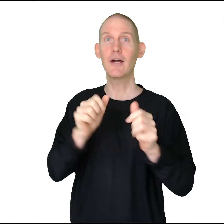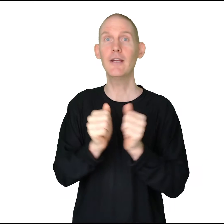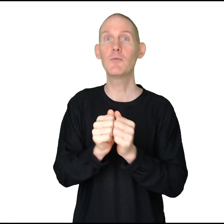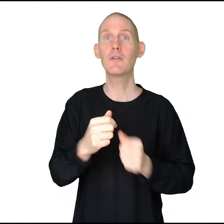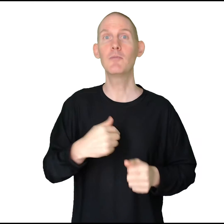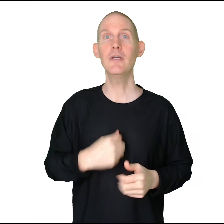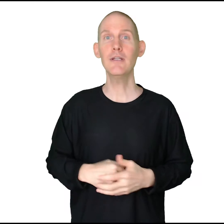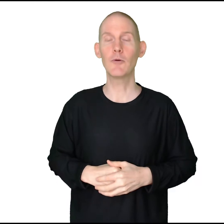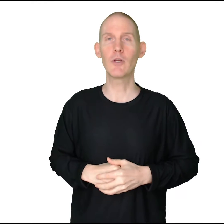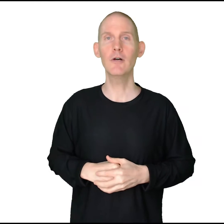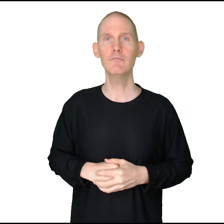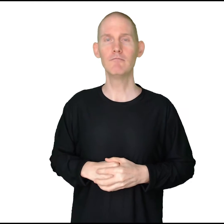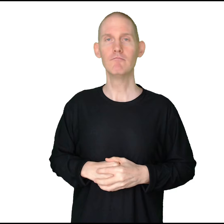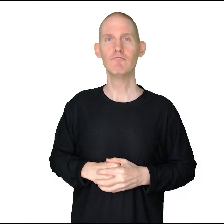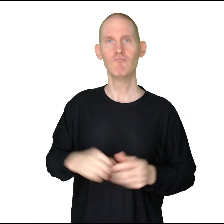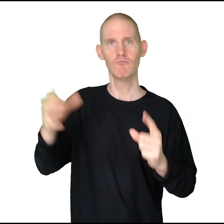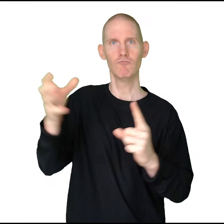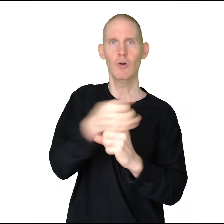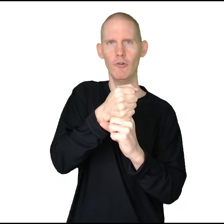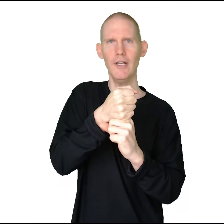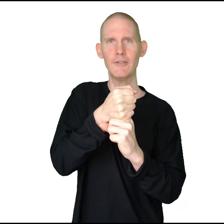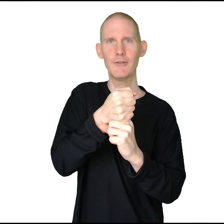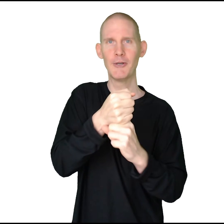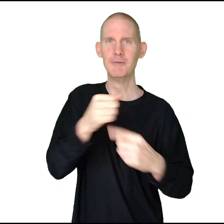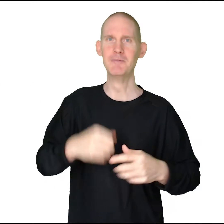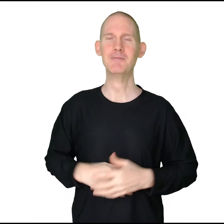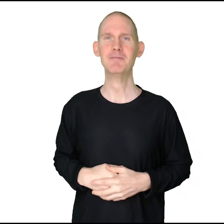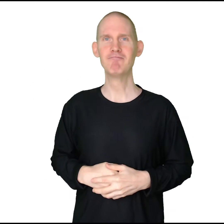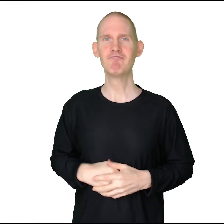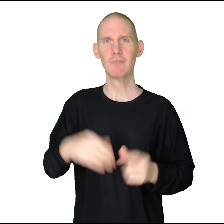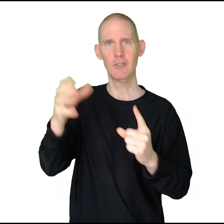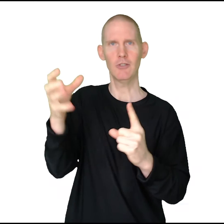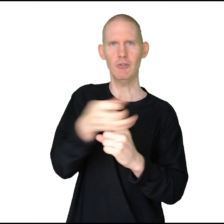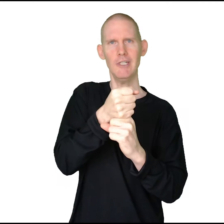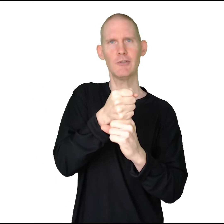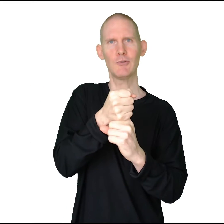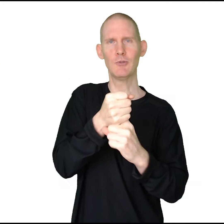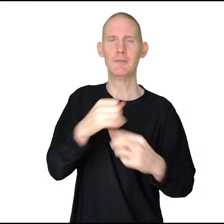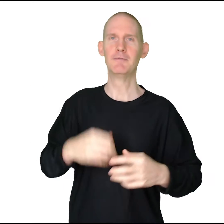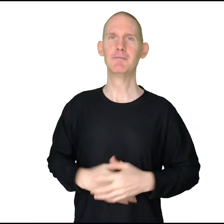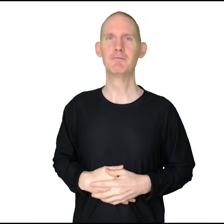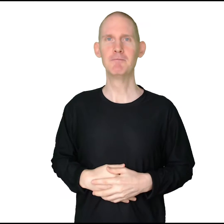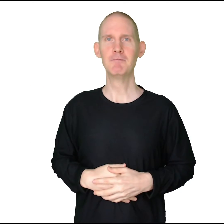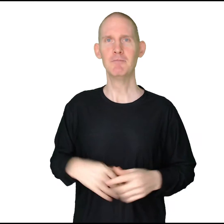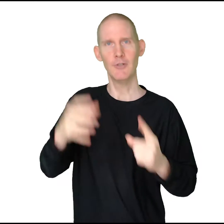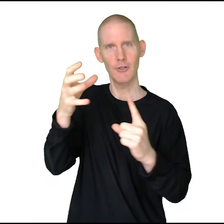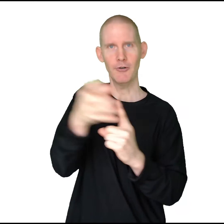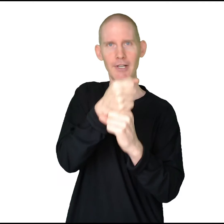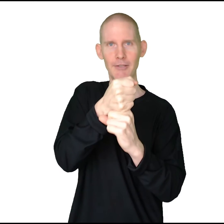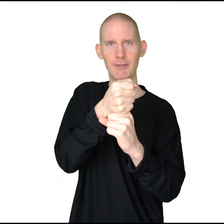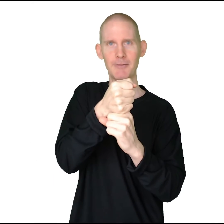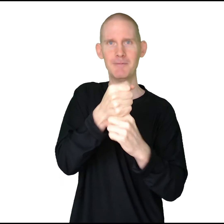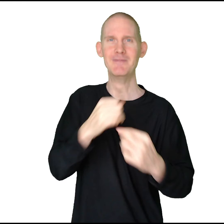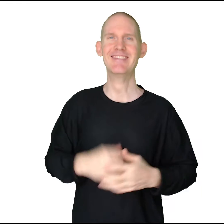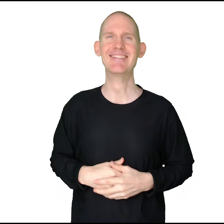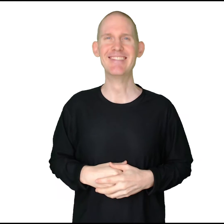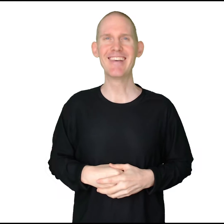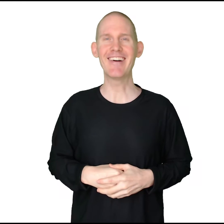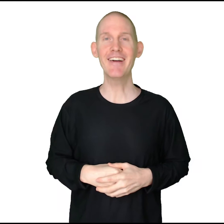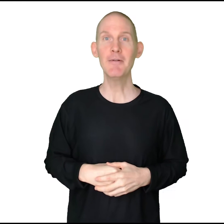Sign with me. Here we go. Arrest. Arrest. Arrest. All right,